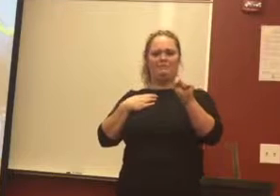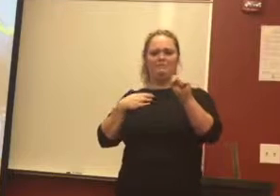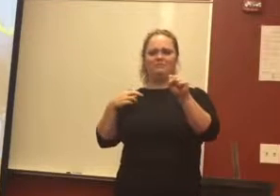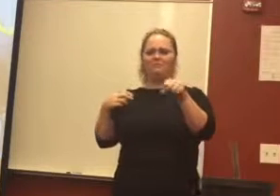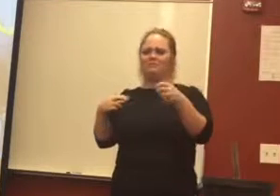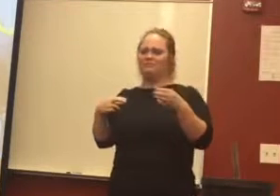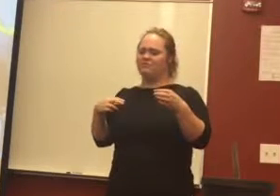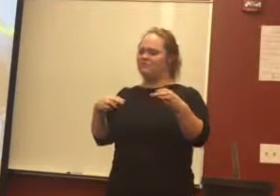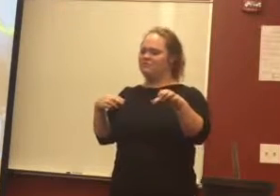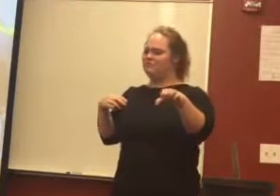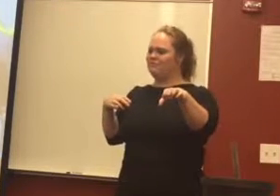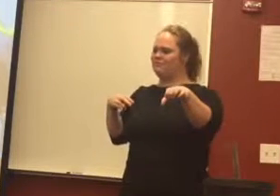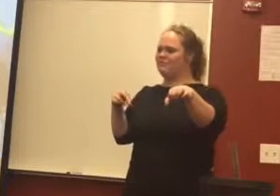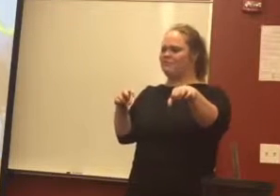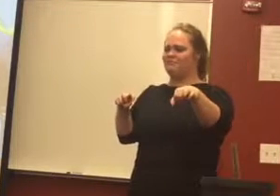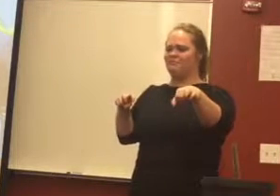the woods. I thought that was fun.